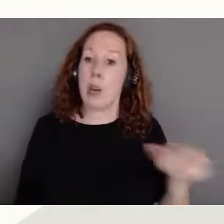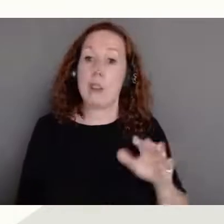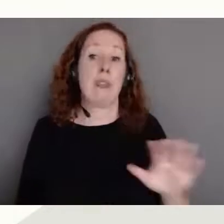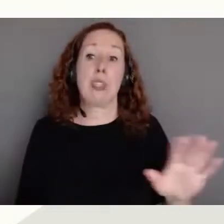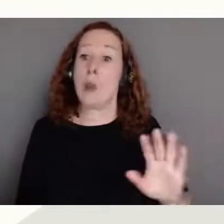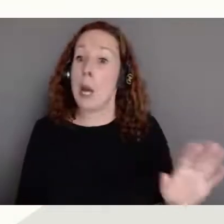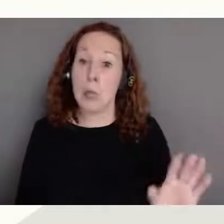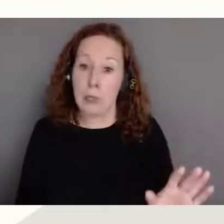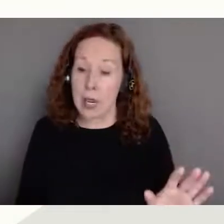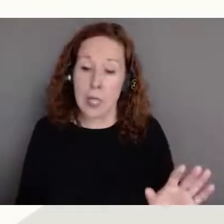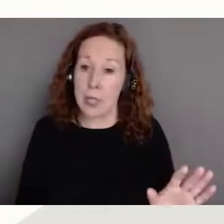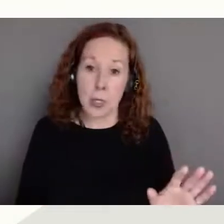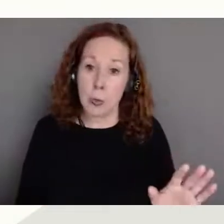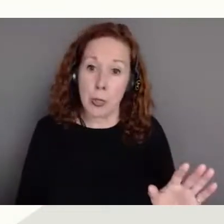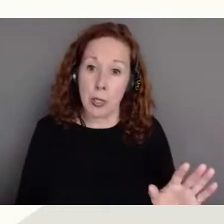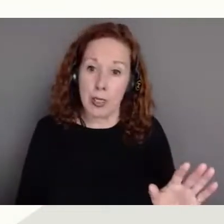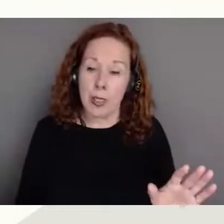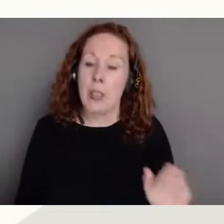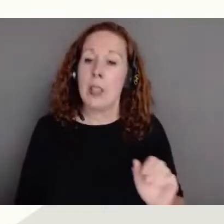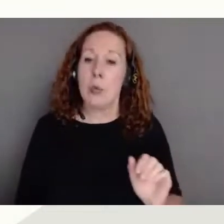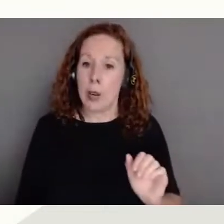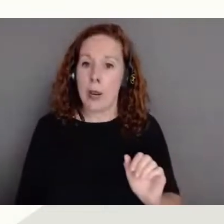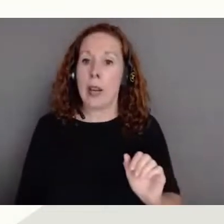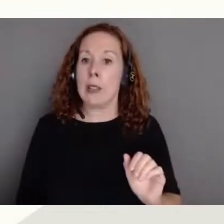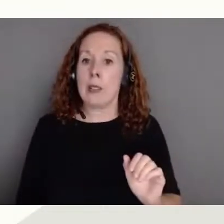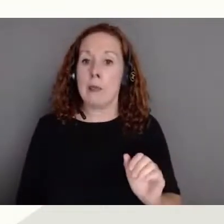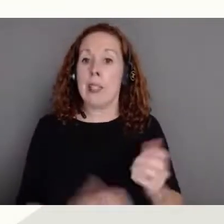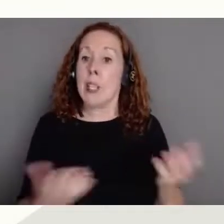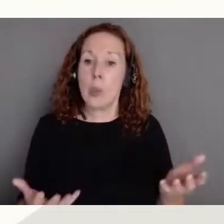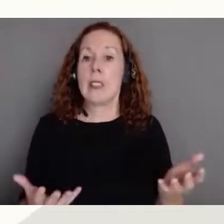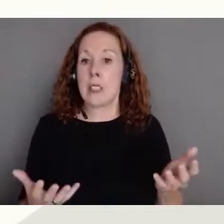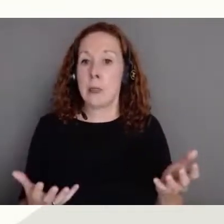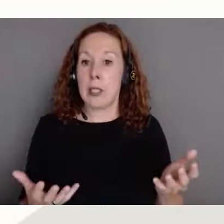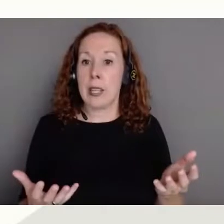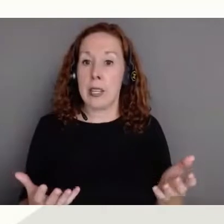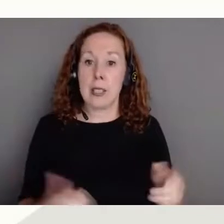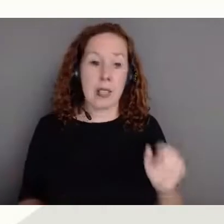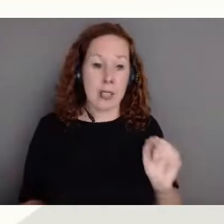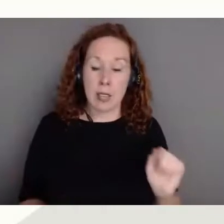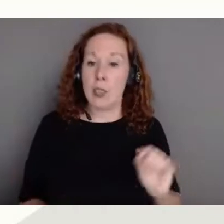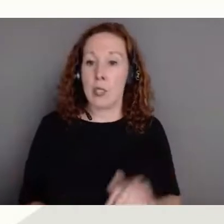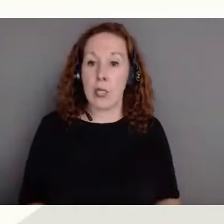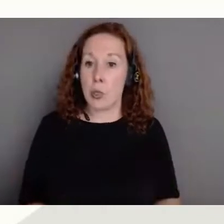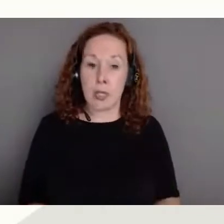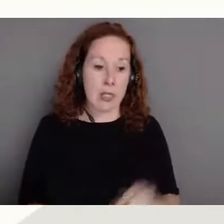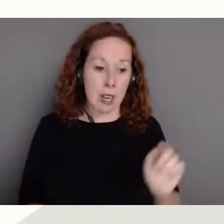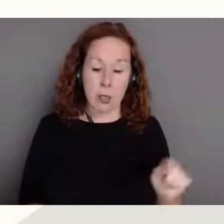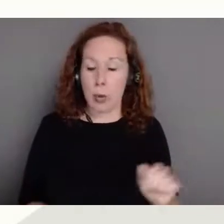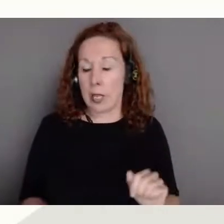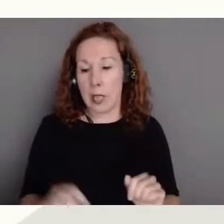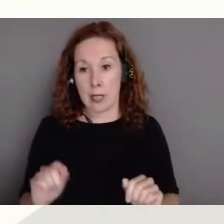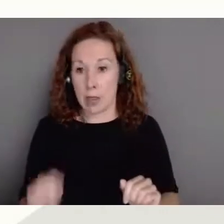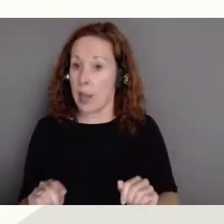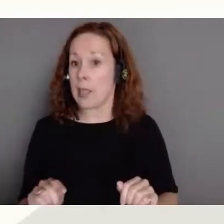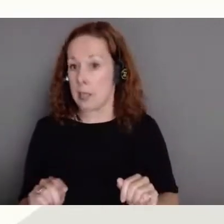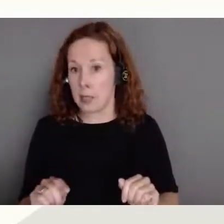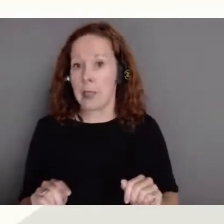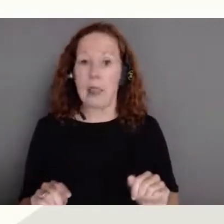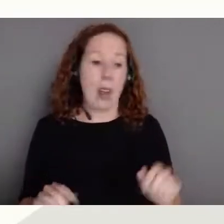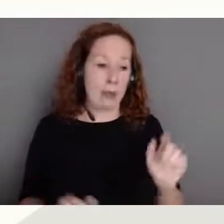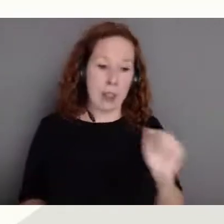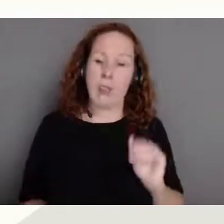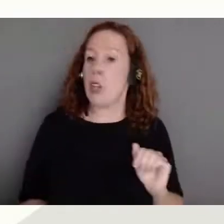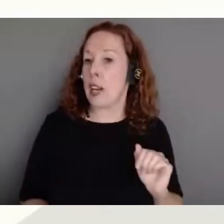So they would have to scramble to find an interpreter. Whereas Right. equal accessibility is that deaf individual has every right as